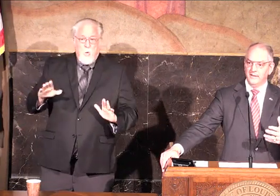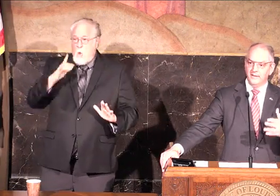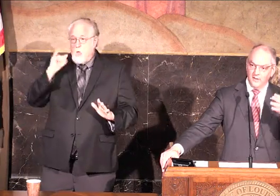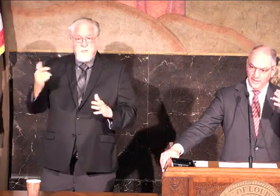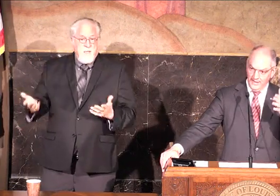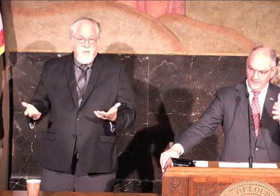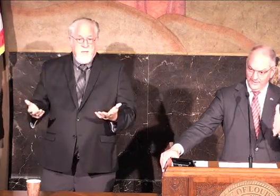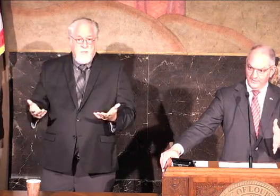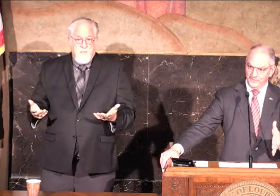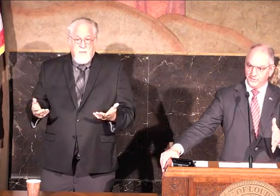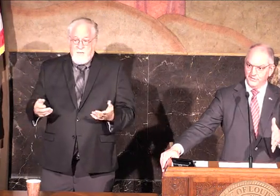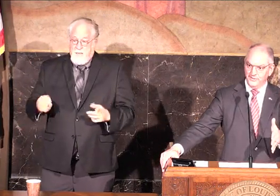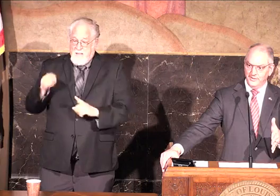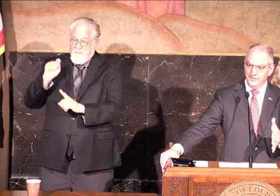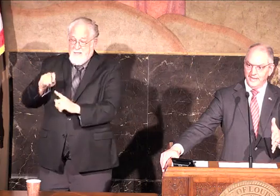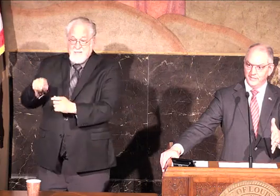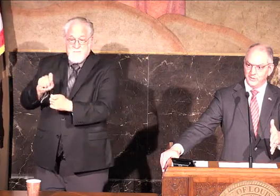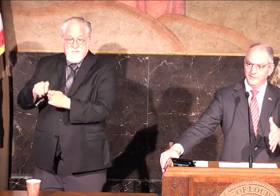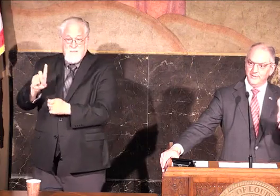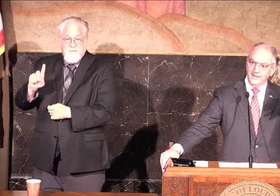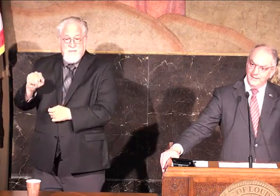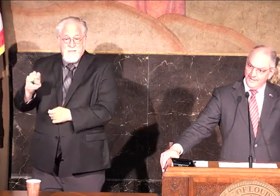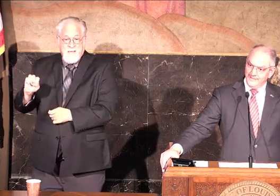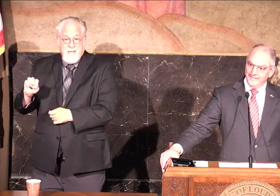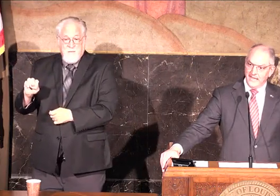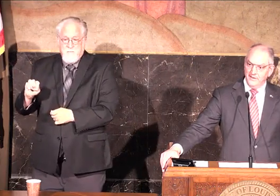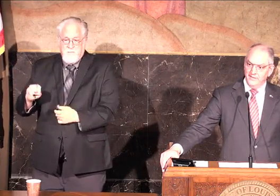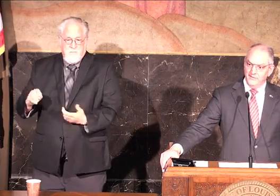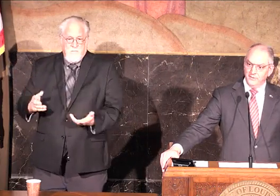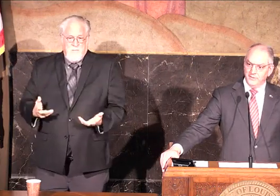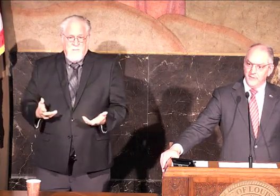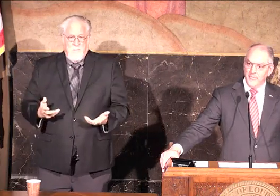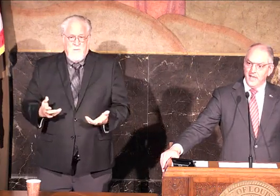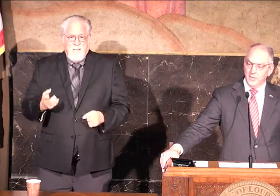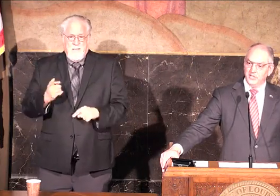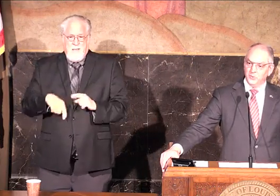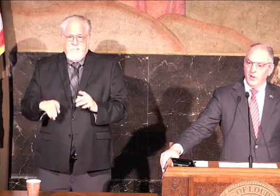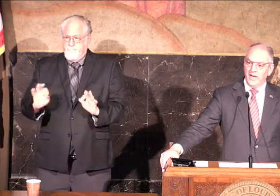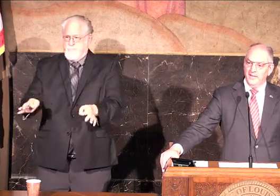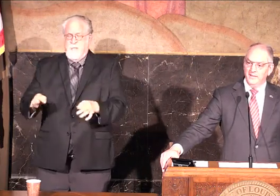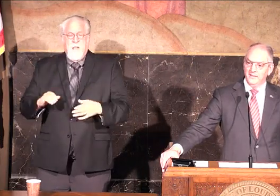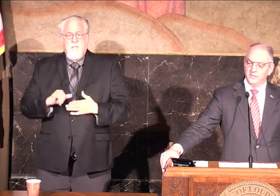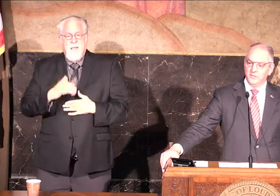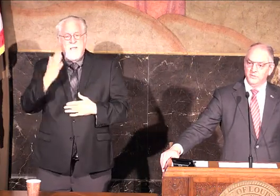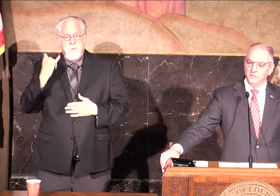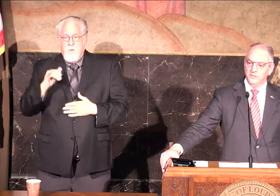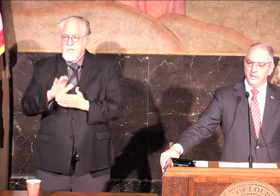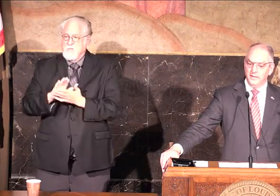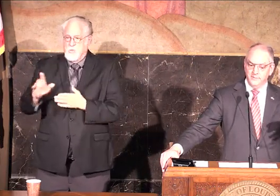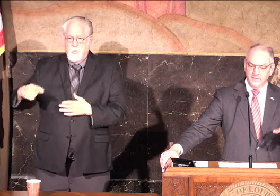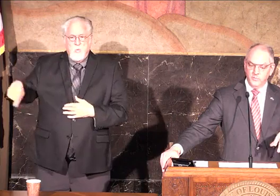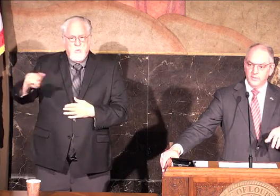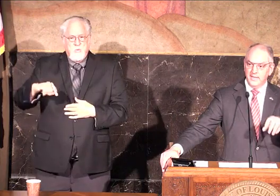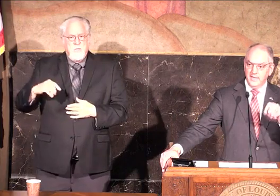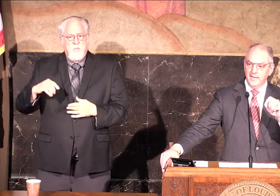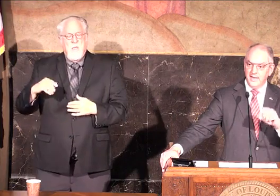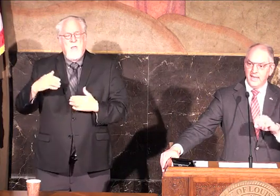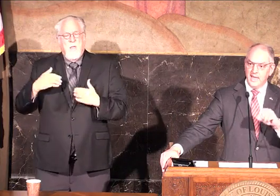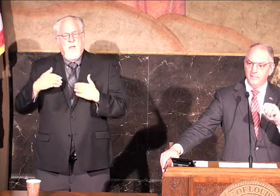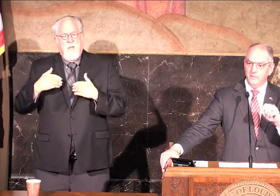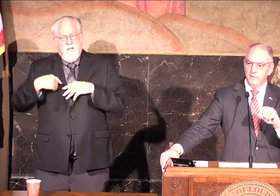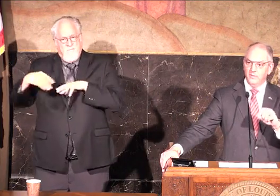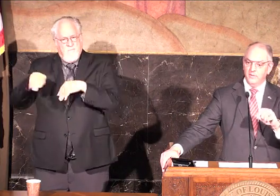like on a date certain that's out in the future, which is why the schools did what they did,